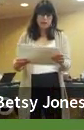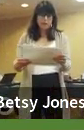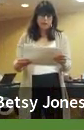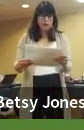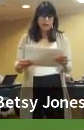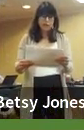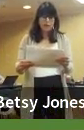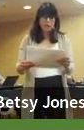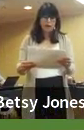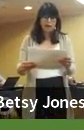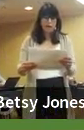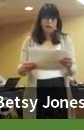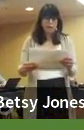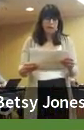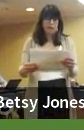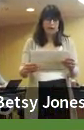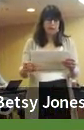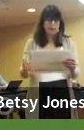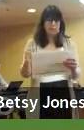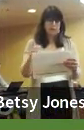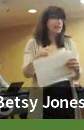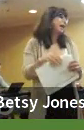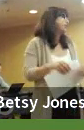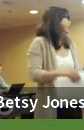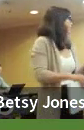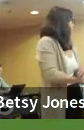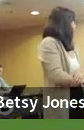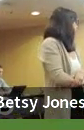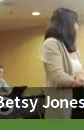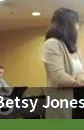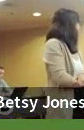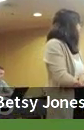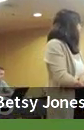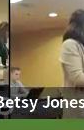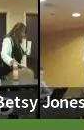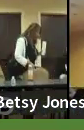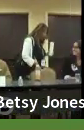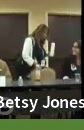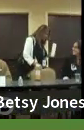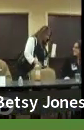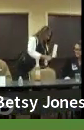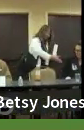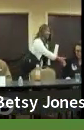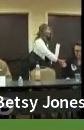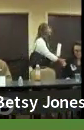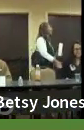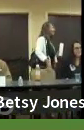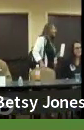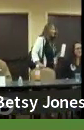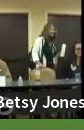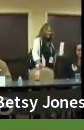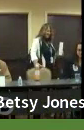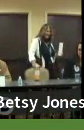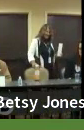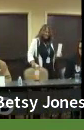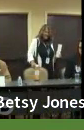And we also have Tori Gilbert with Behavioral Health at Molina Healthcare of Washington. Welcome, Tori.